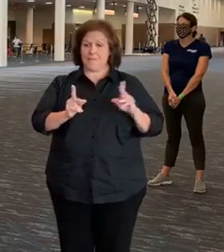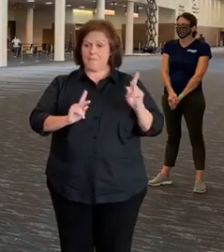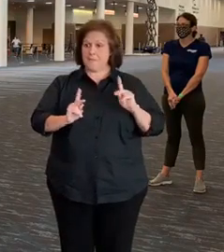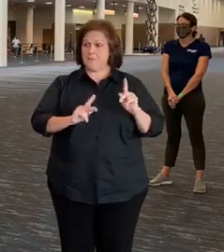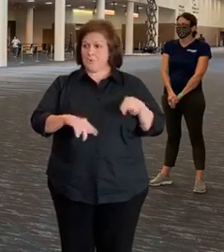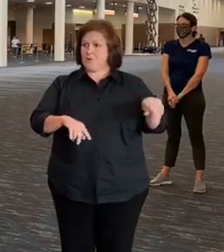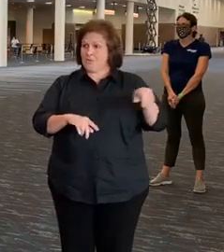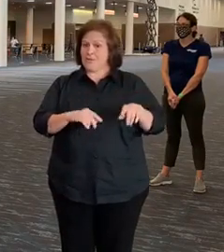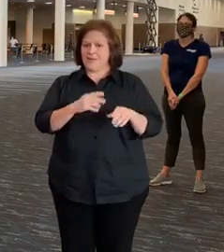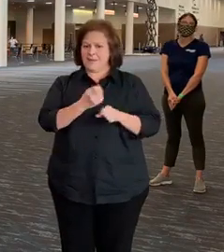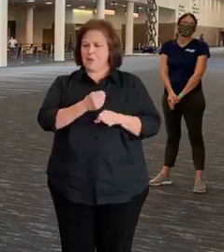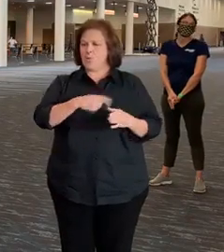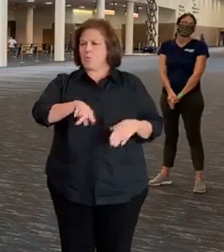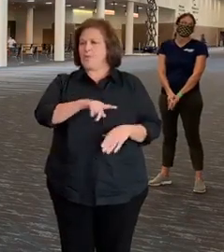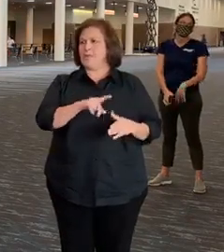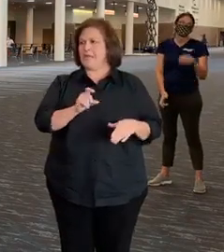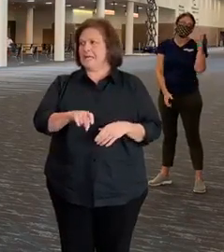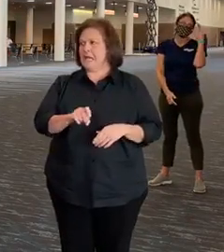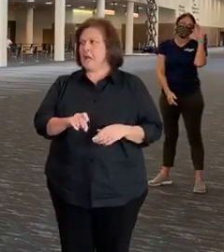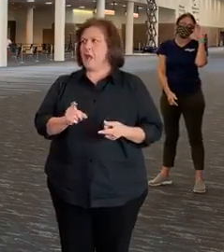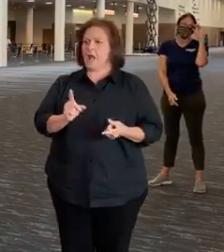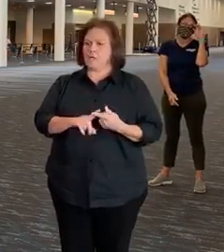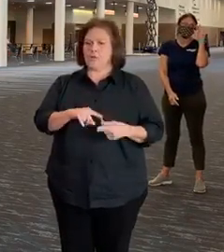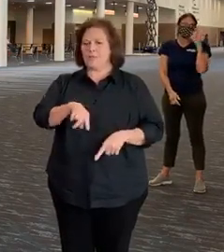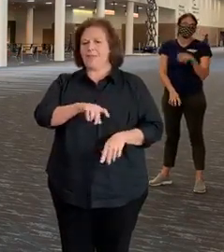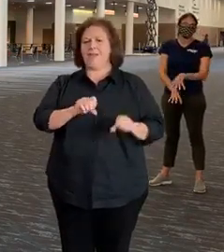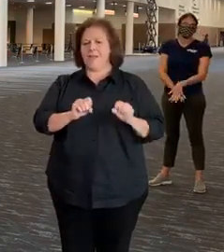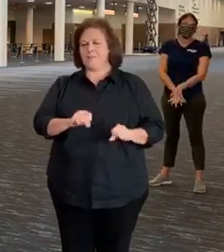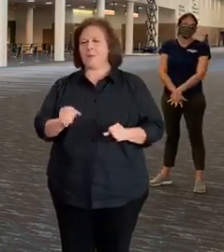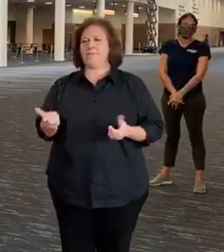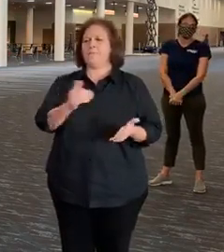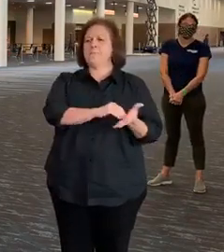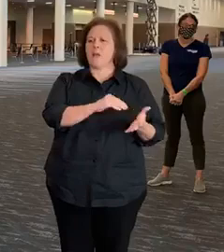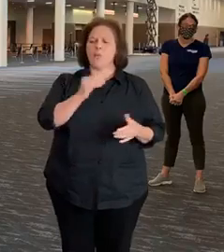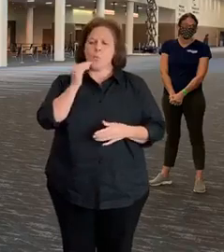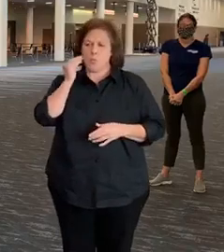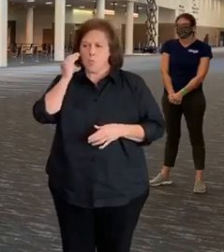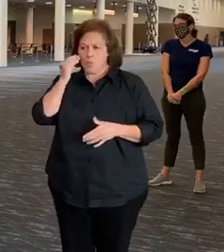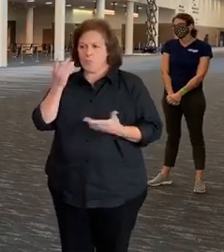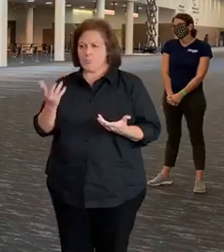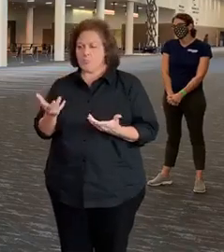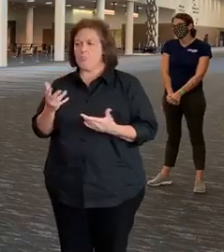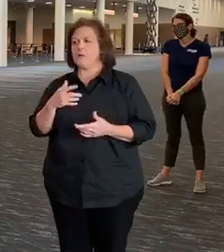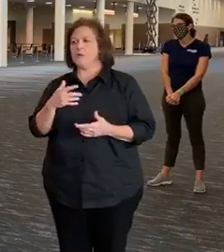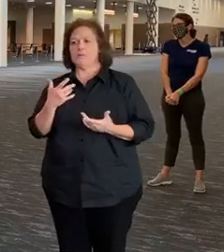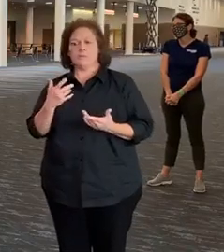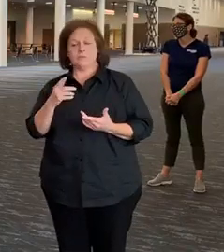know, get what they need until they're able to return home. So there